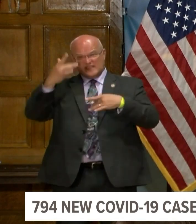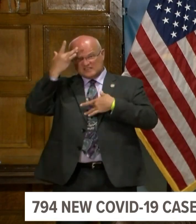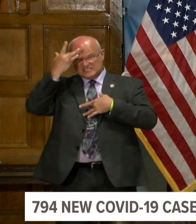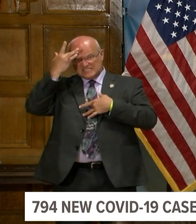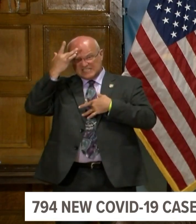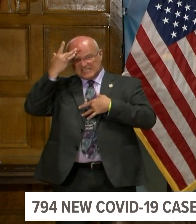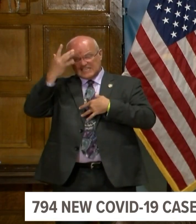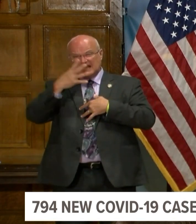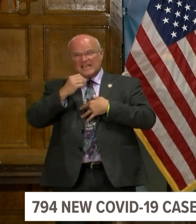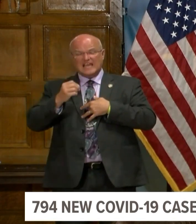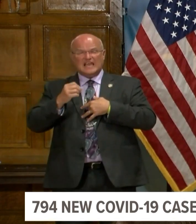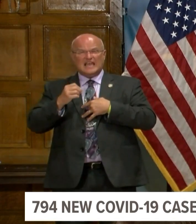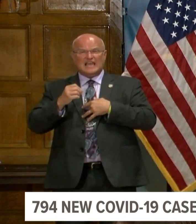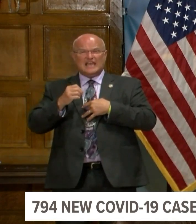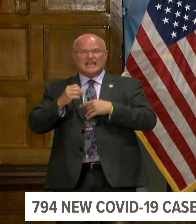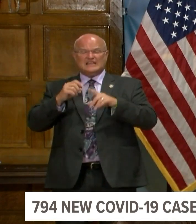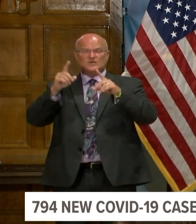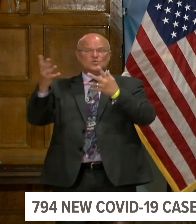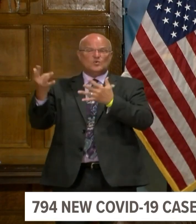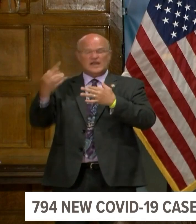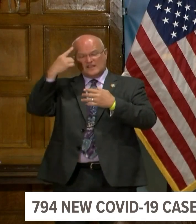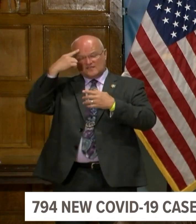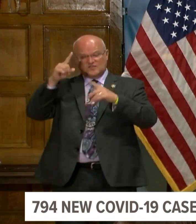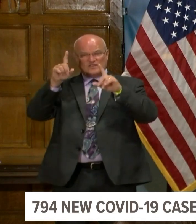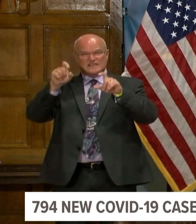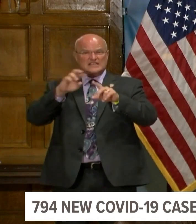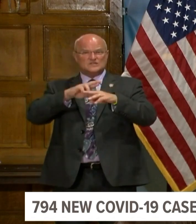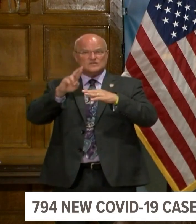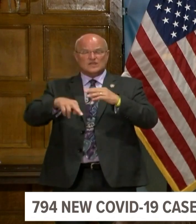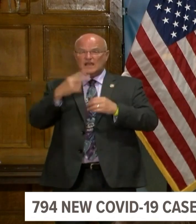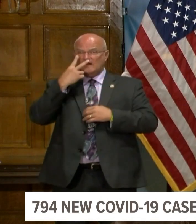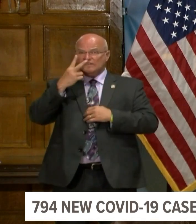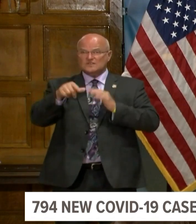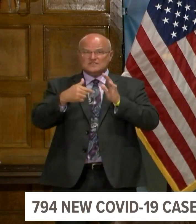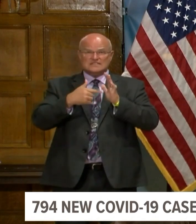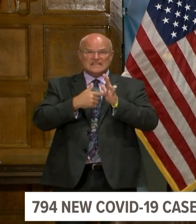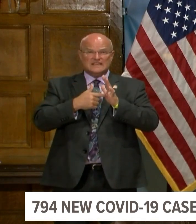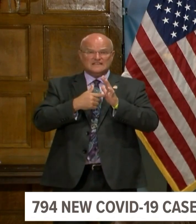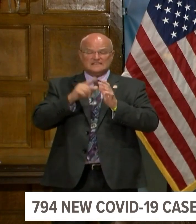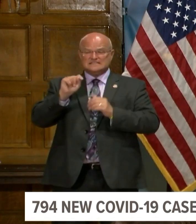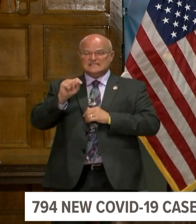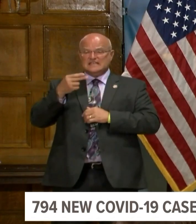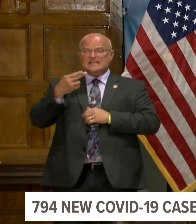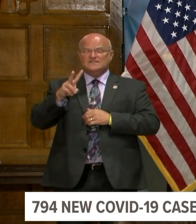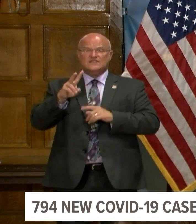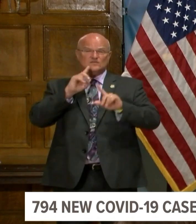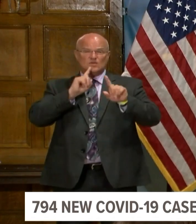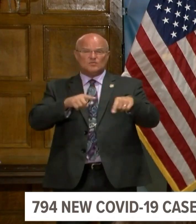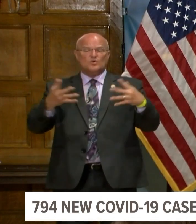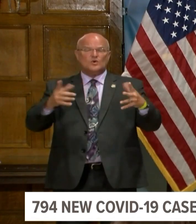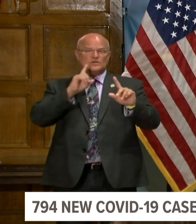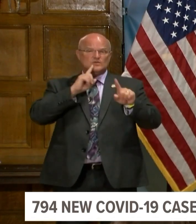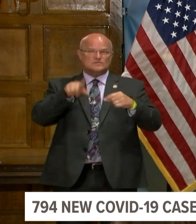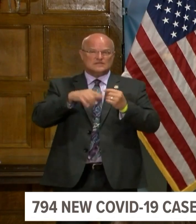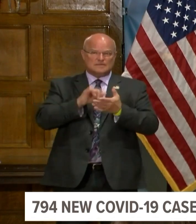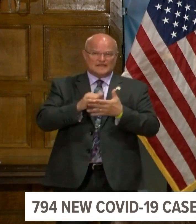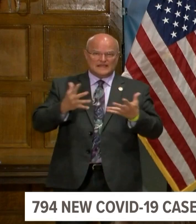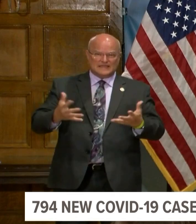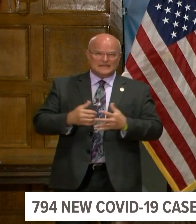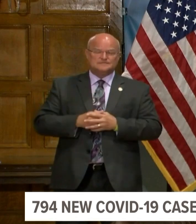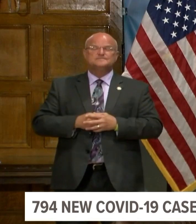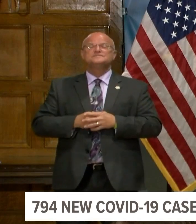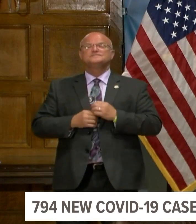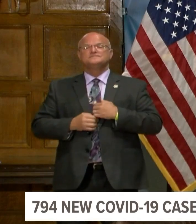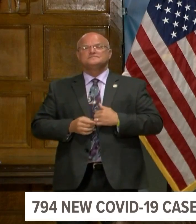and while they're waiting for COVID-19 test results. Have you seen the CDC's report? And if you have, what is your response to what the report